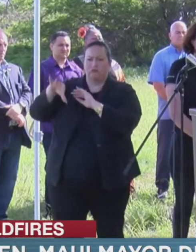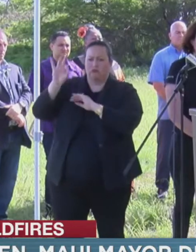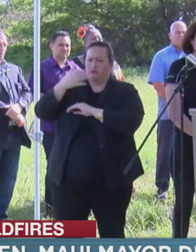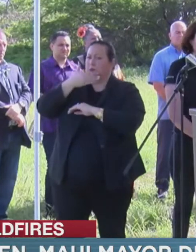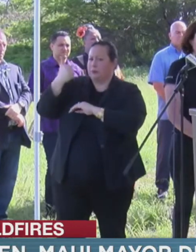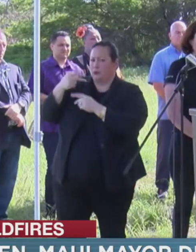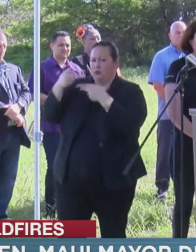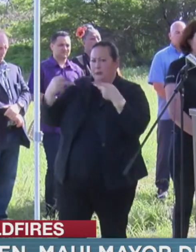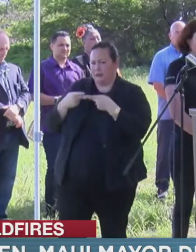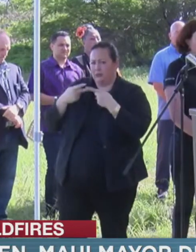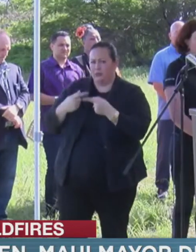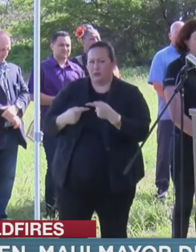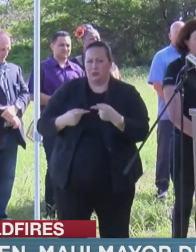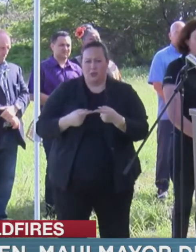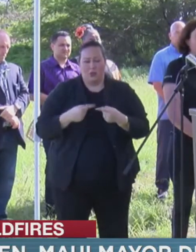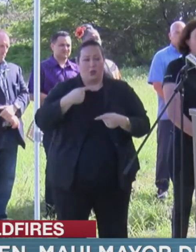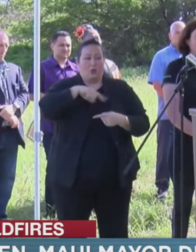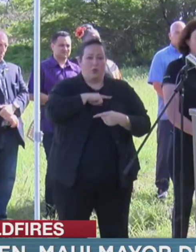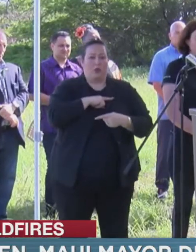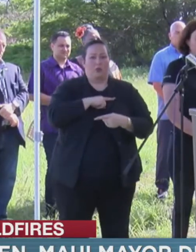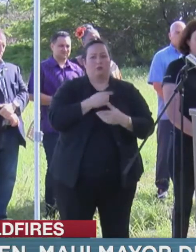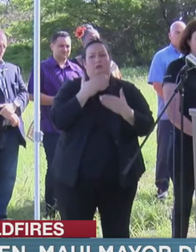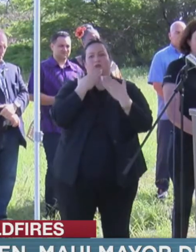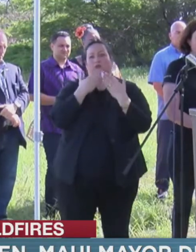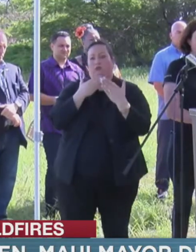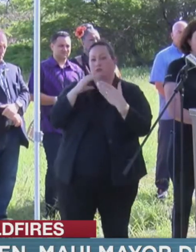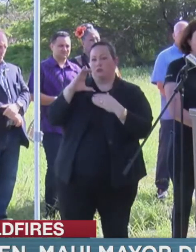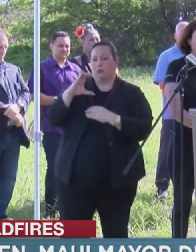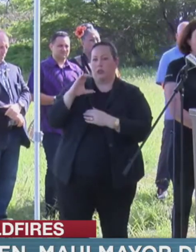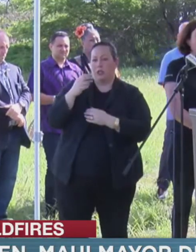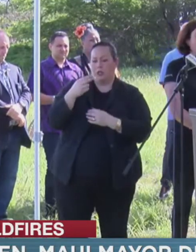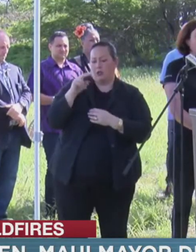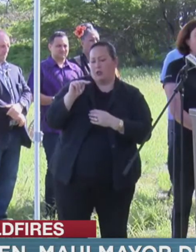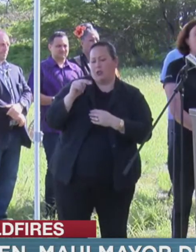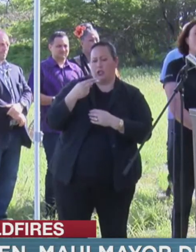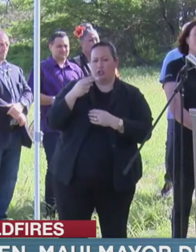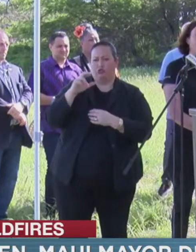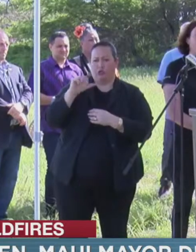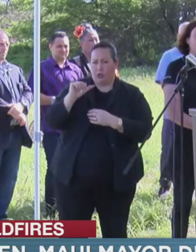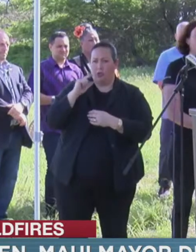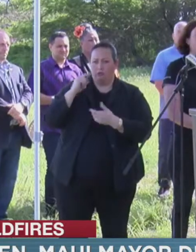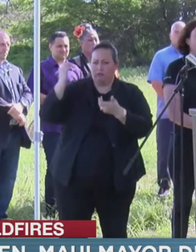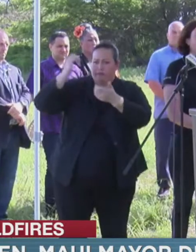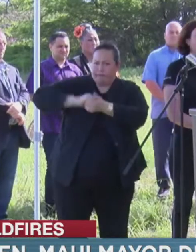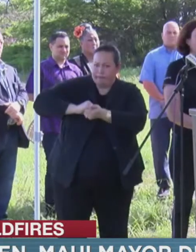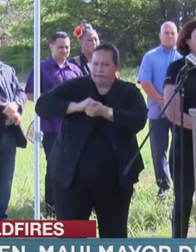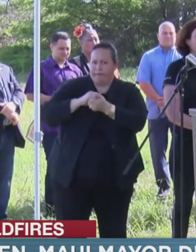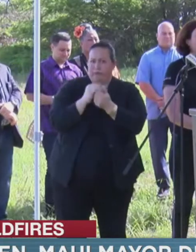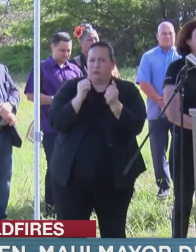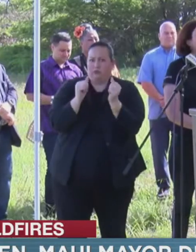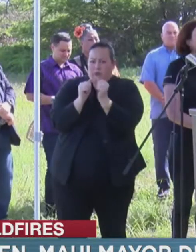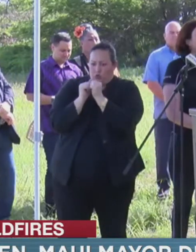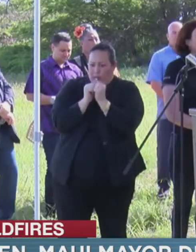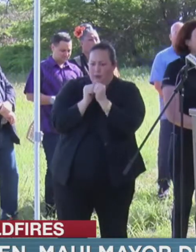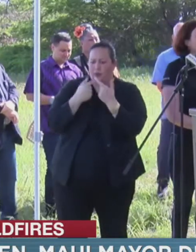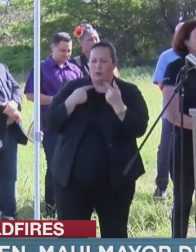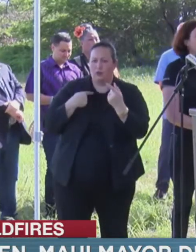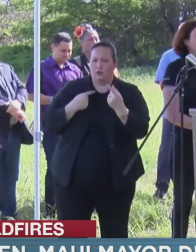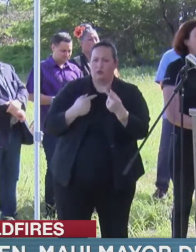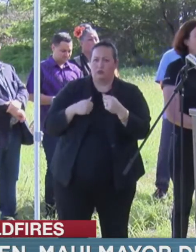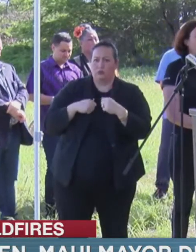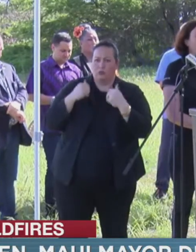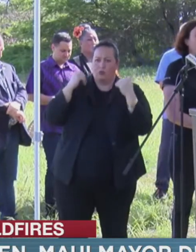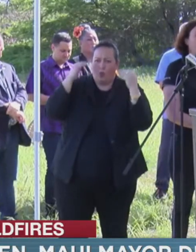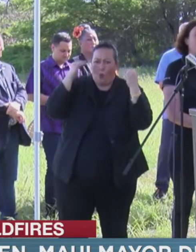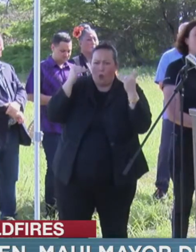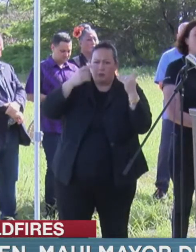We are pleased to partner with CNHA to support the interim housing solutions, helping individuals and families on the road to recovery. These